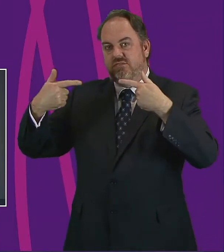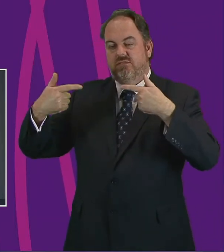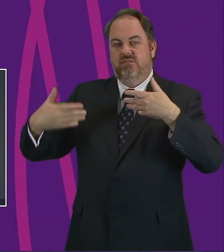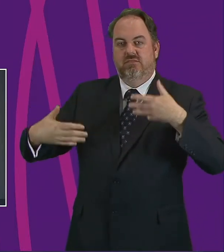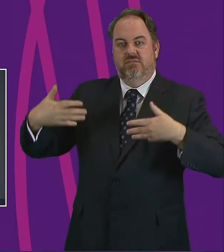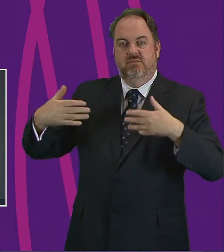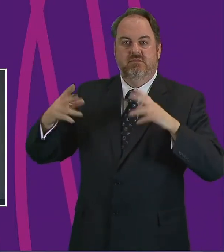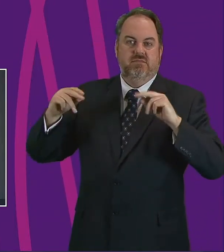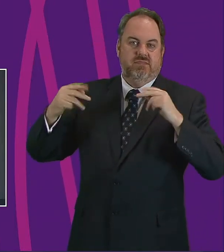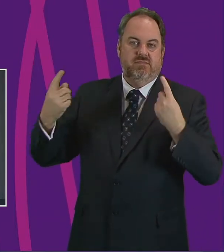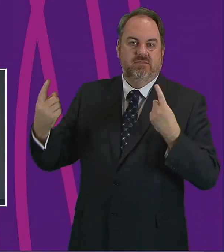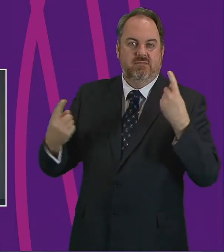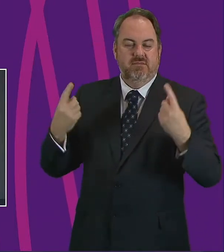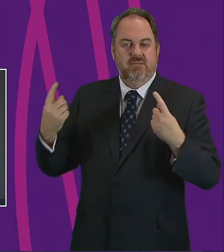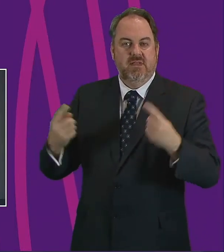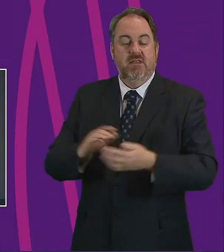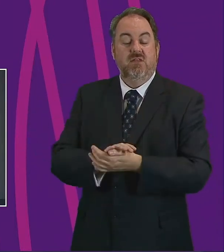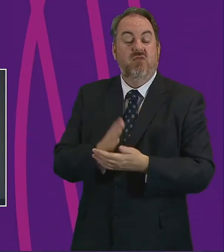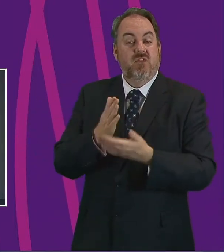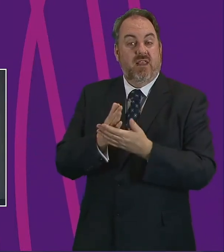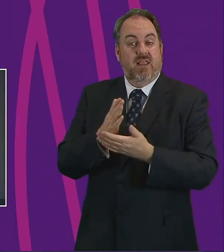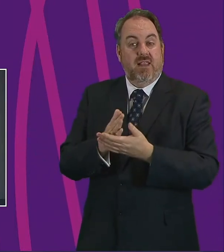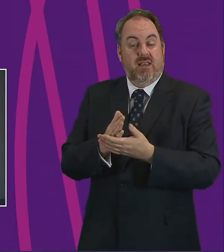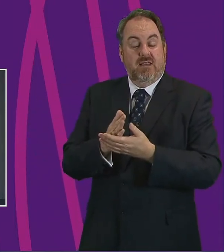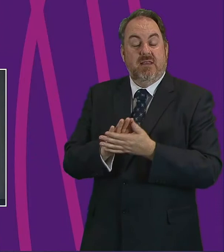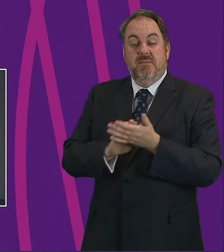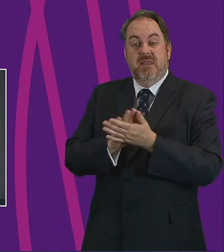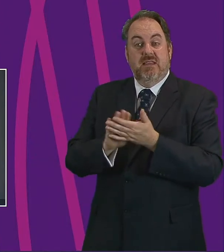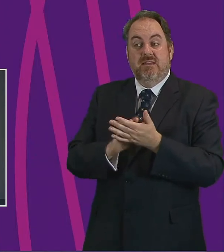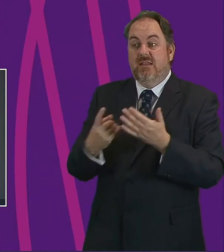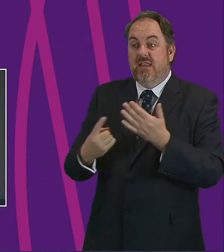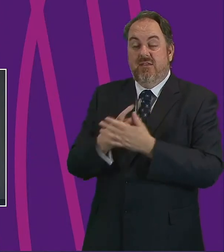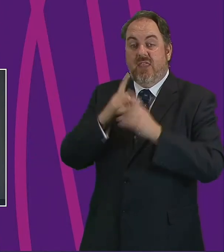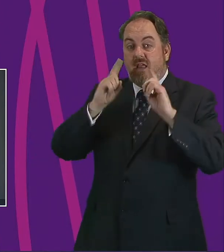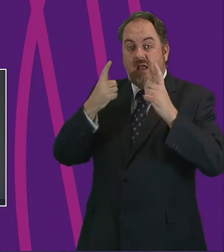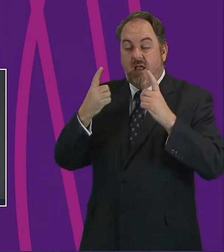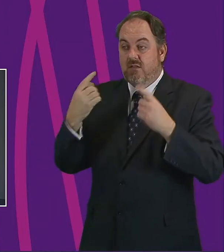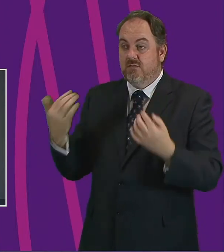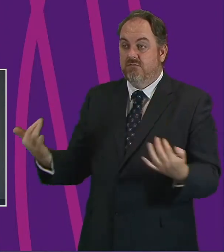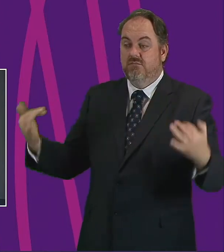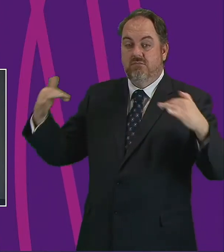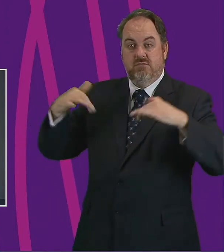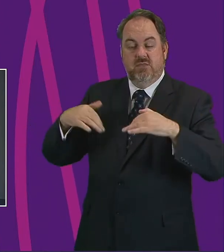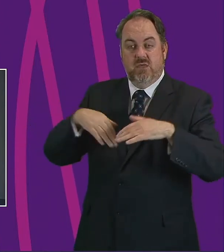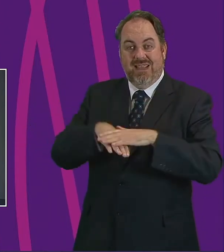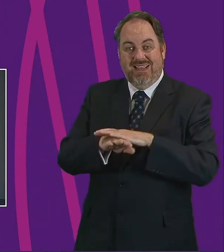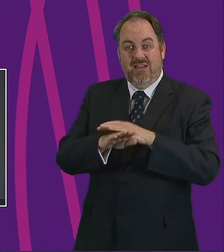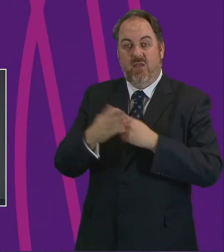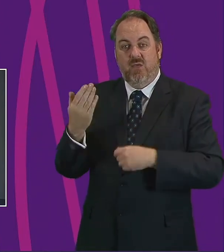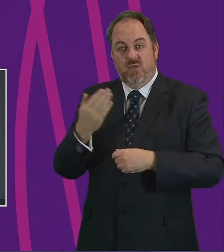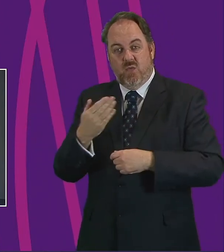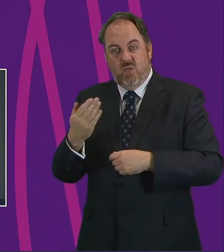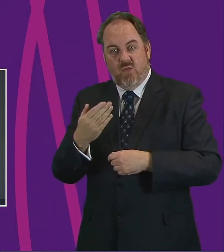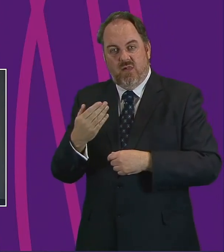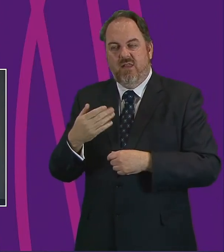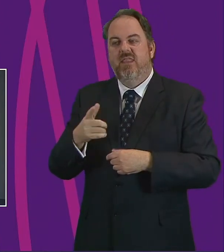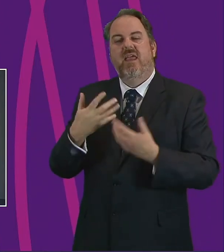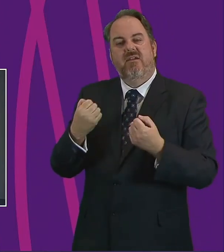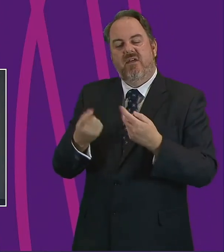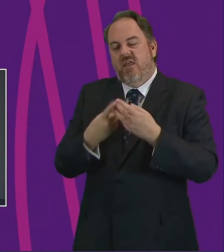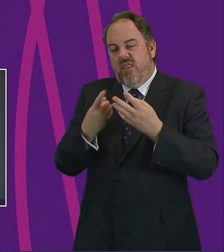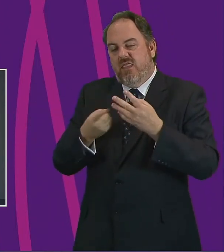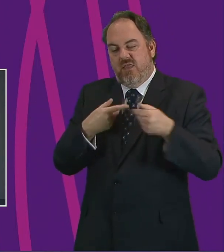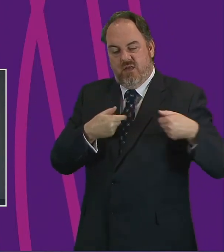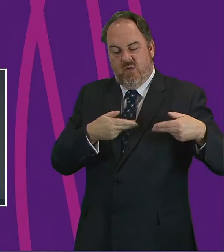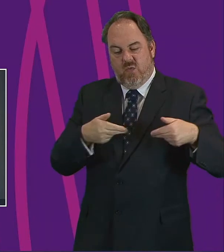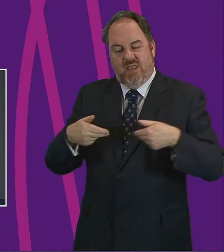the buildings and the infrastructure of their school to maintain their school community by the connections that